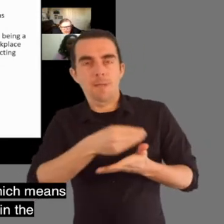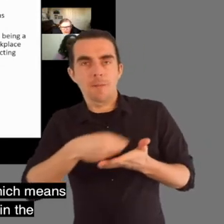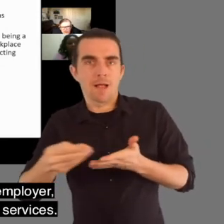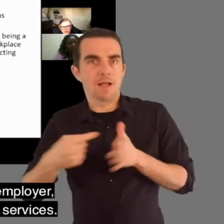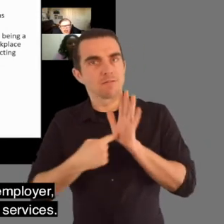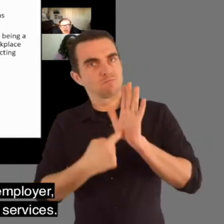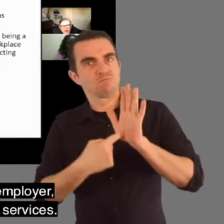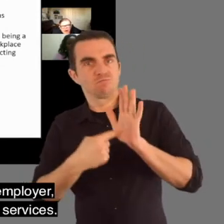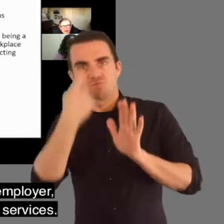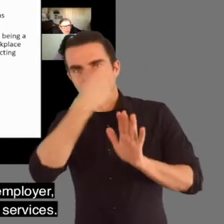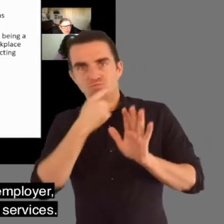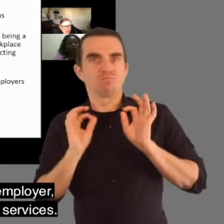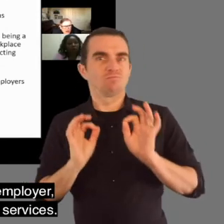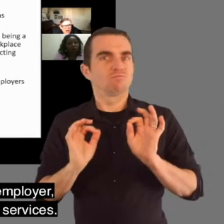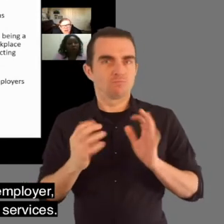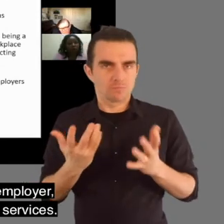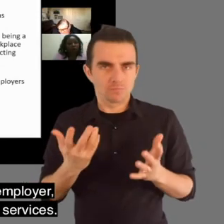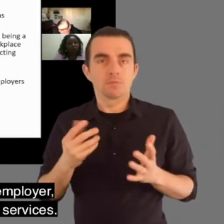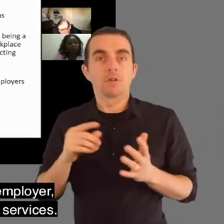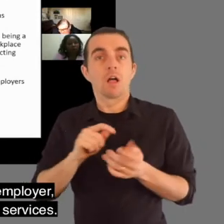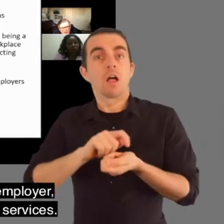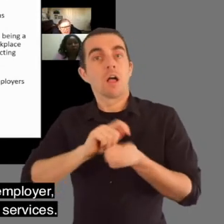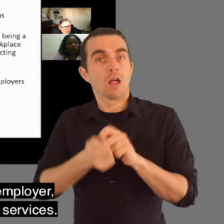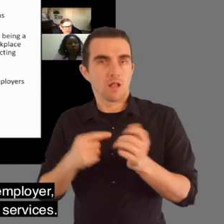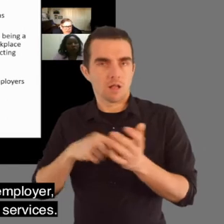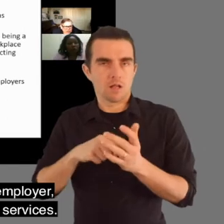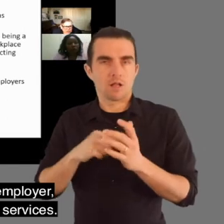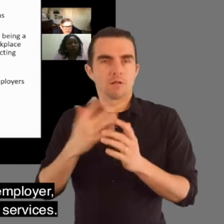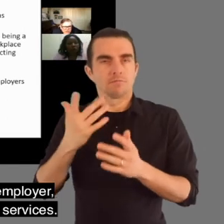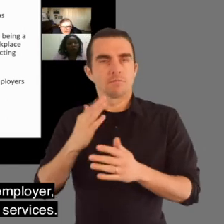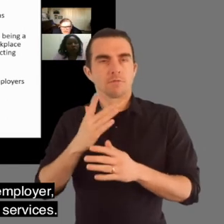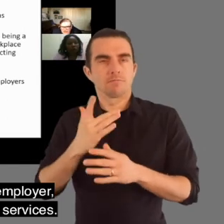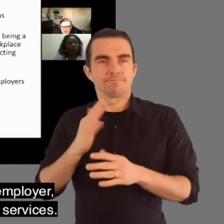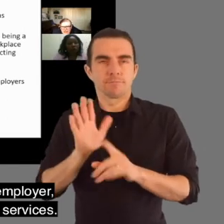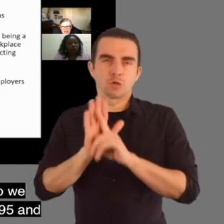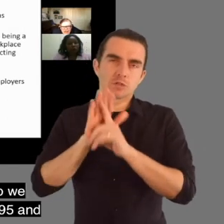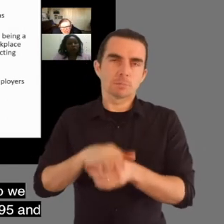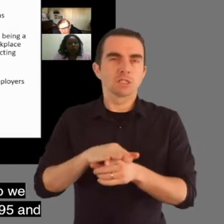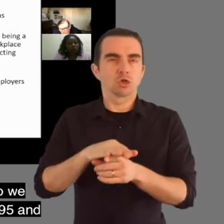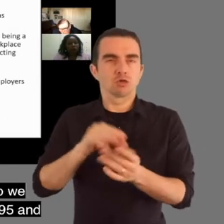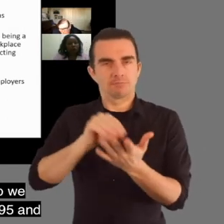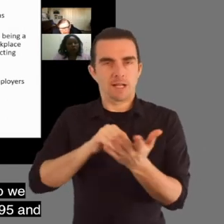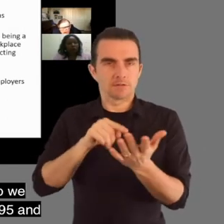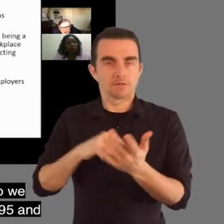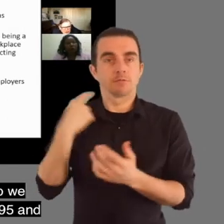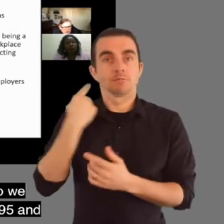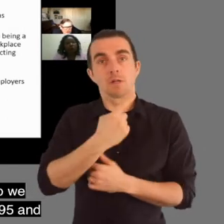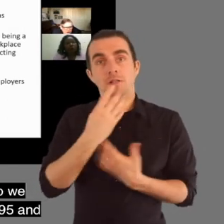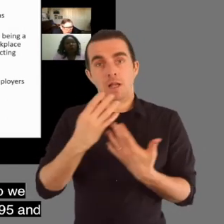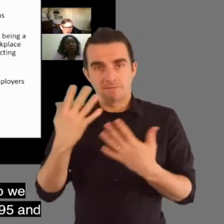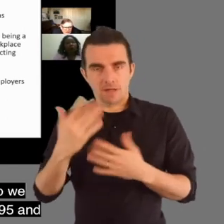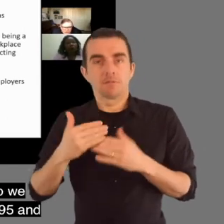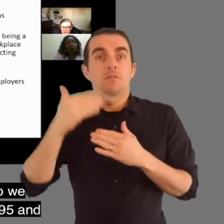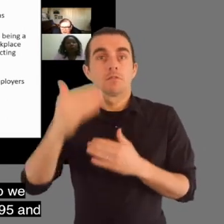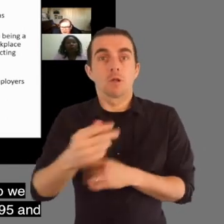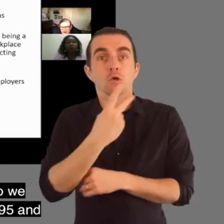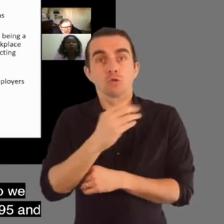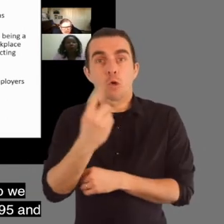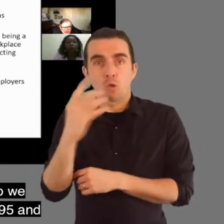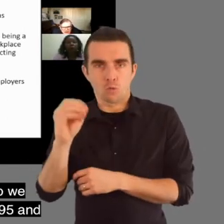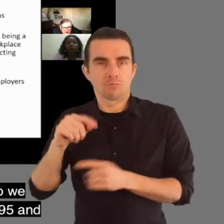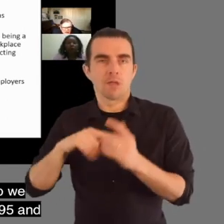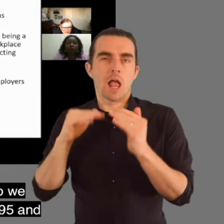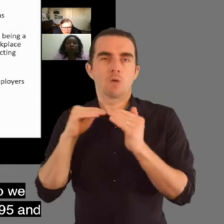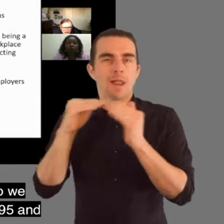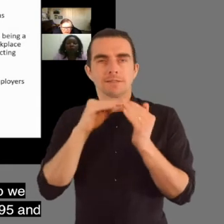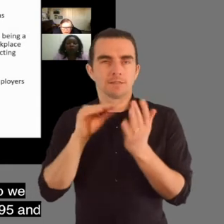in the community that they're a good employer. People will buy their products and services. And then the law changes. So we've had the Discrimination